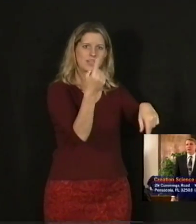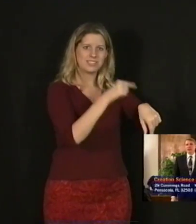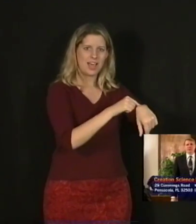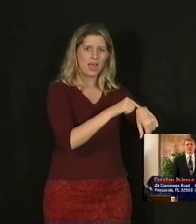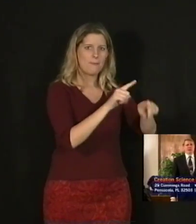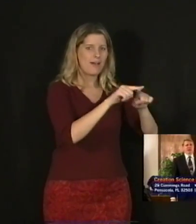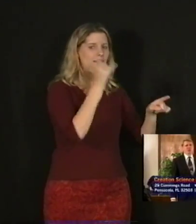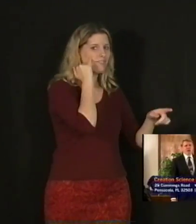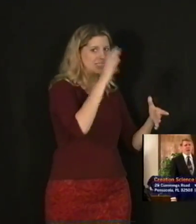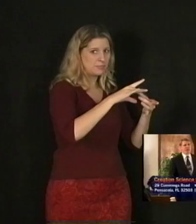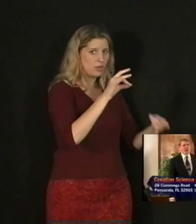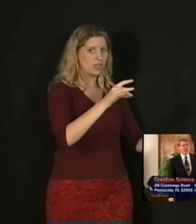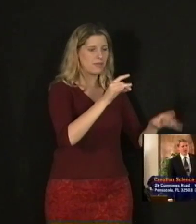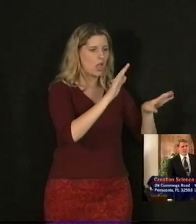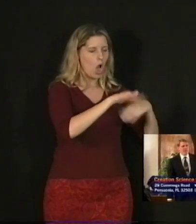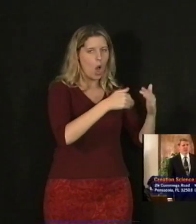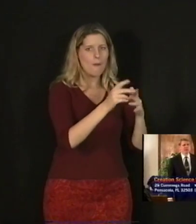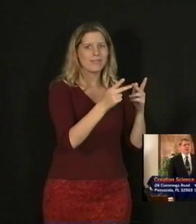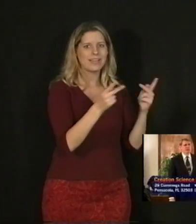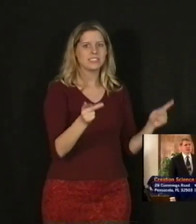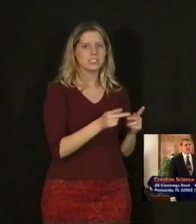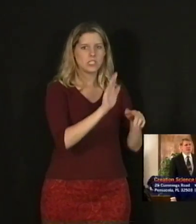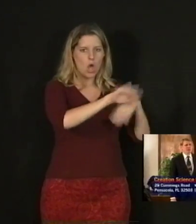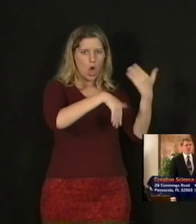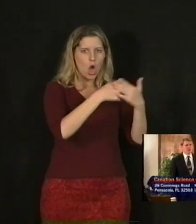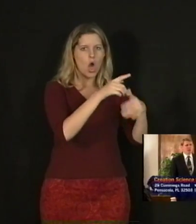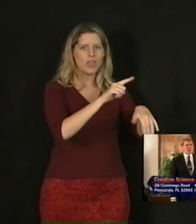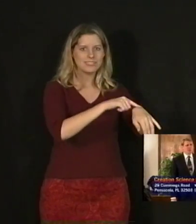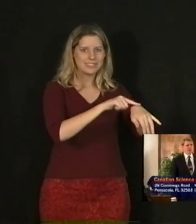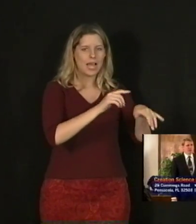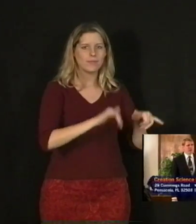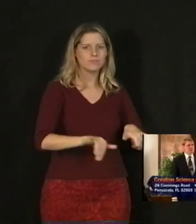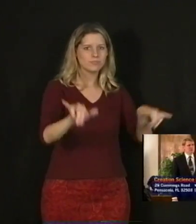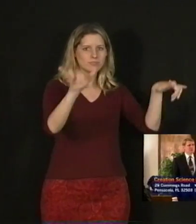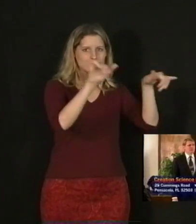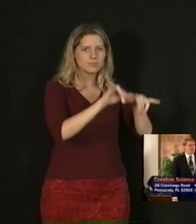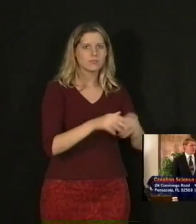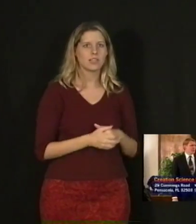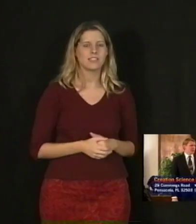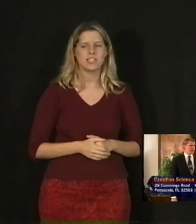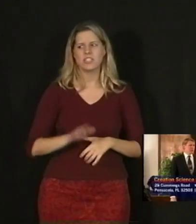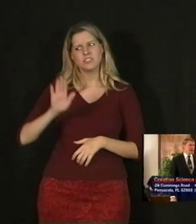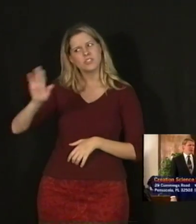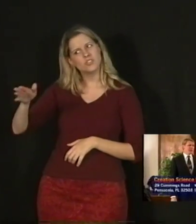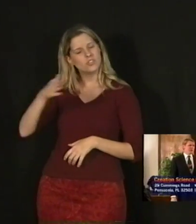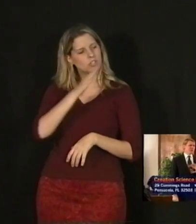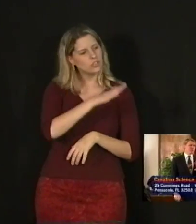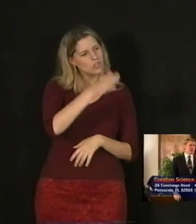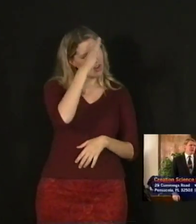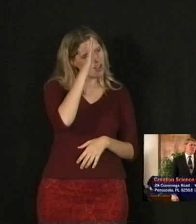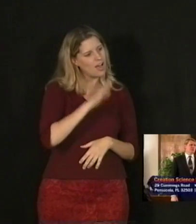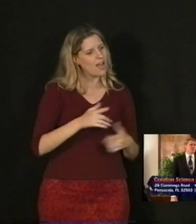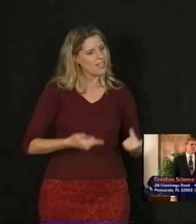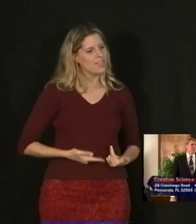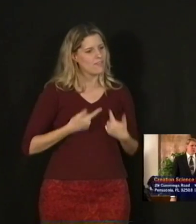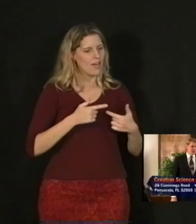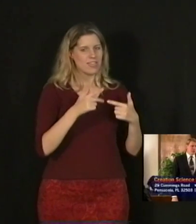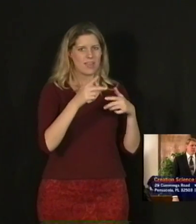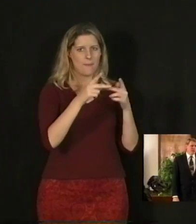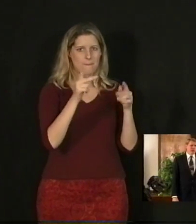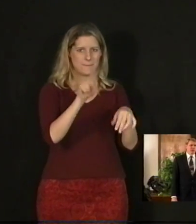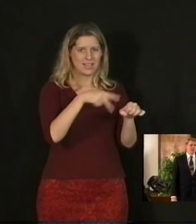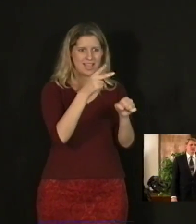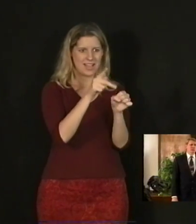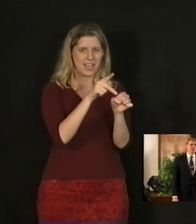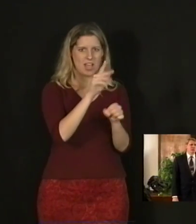said, does your God live on the planet Kolob, K-O-L-O-B? They said, yeah, we believe He does. I said, does your God have thousands of wives? They said,